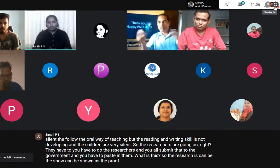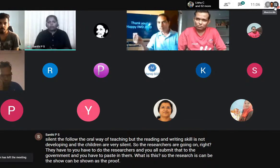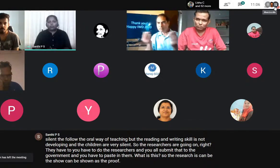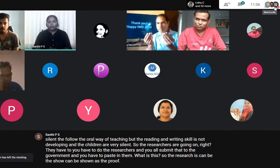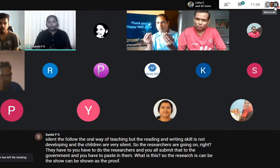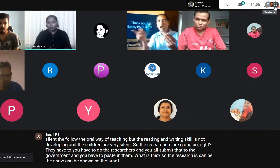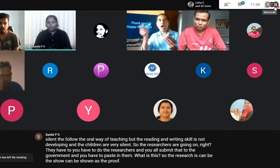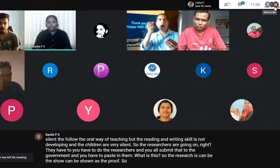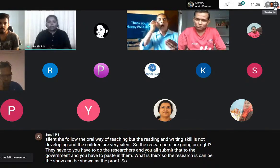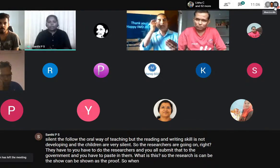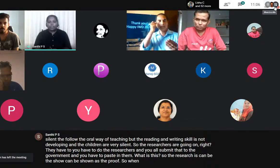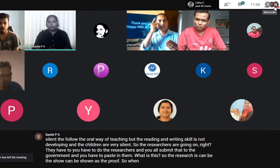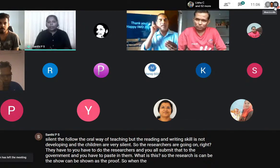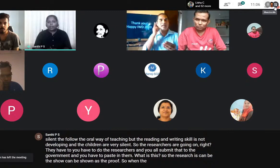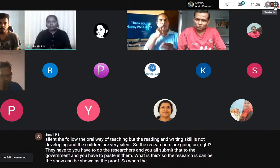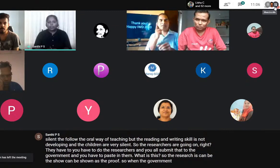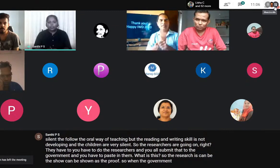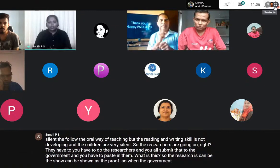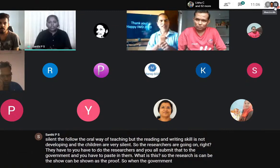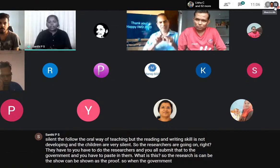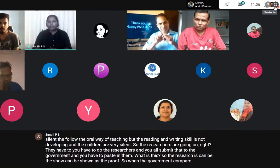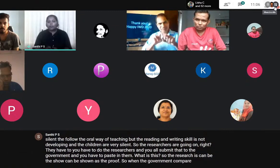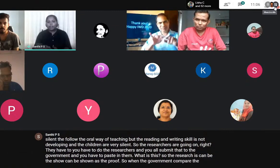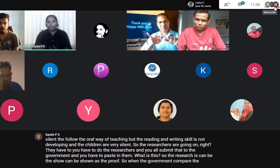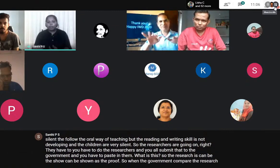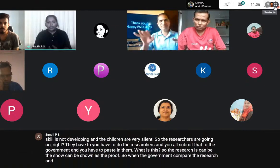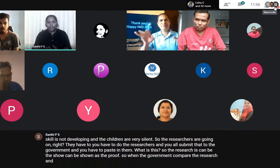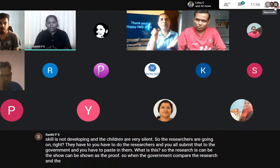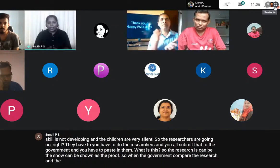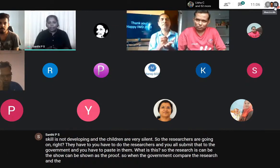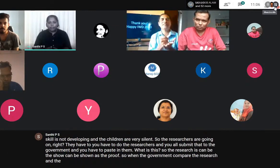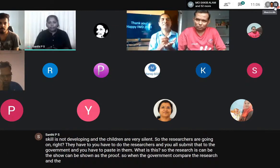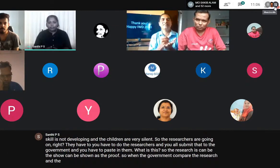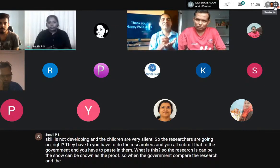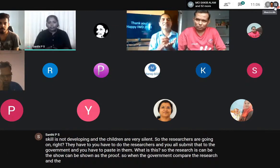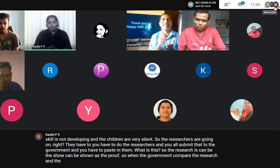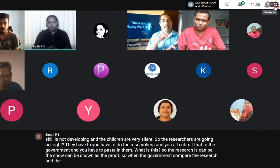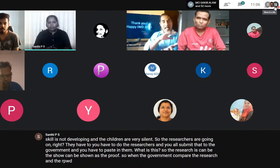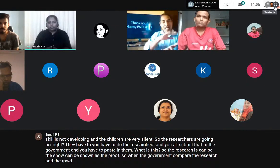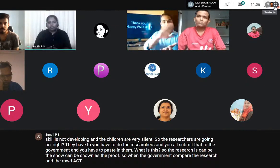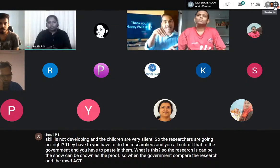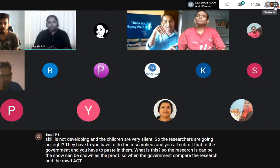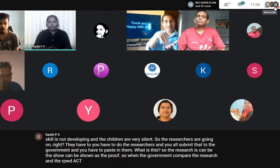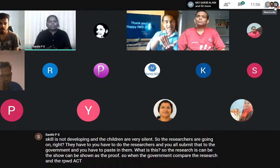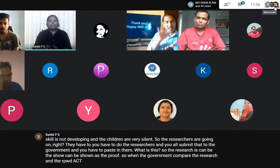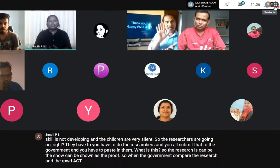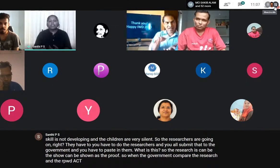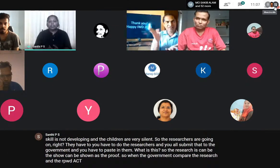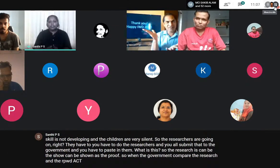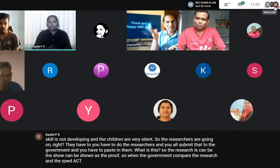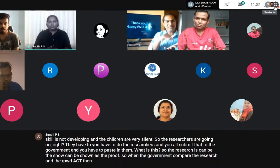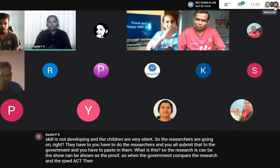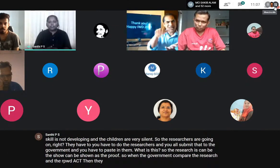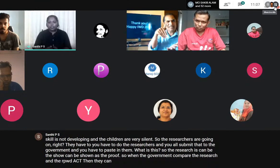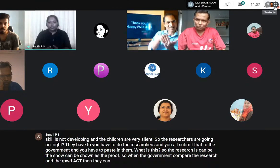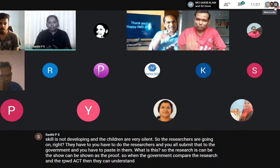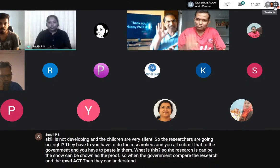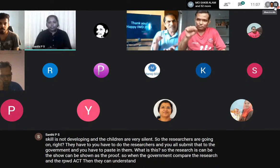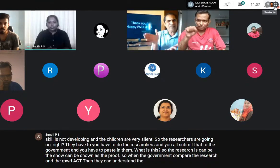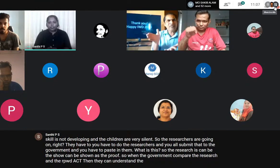So when the government compare the research and the RPWD Act, then they can understand the difficulties.